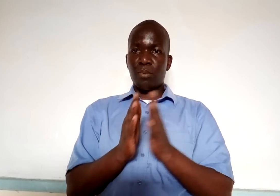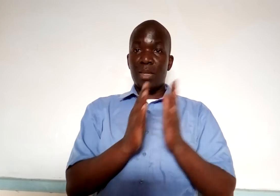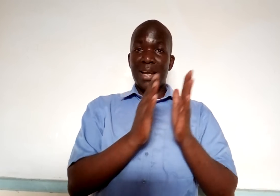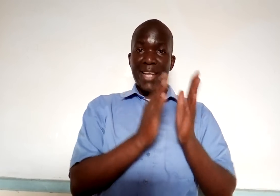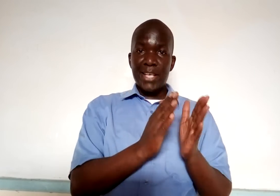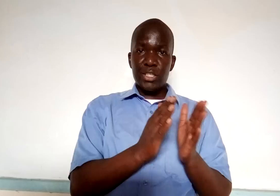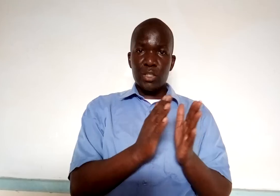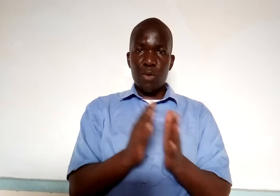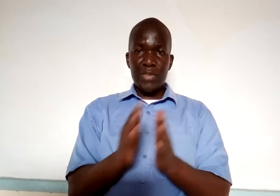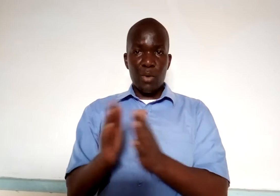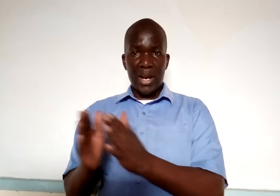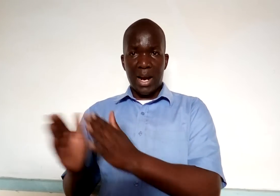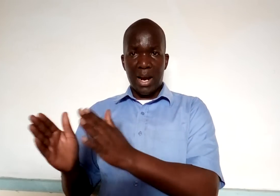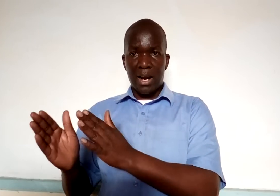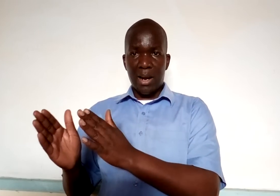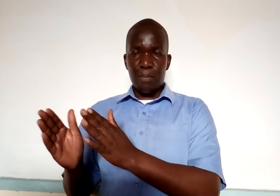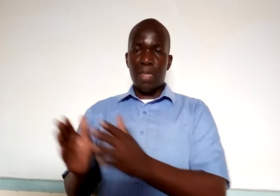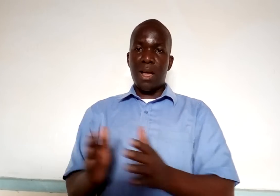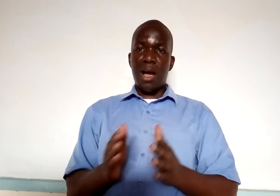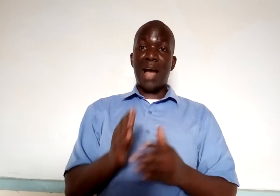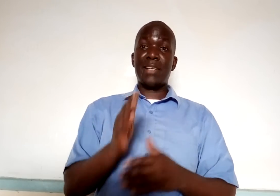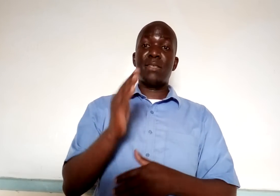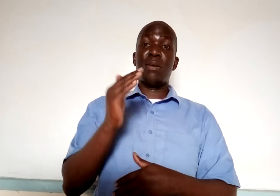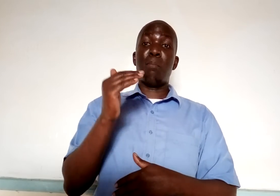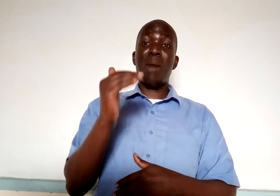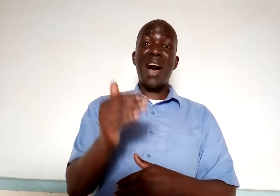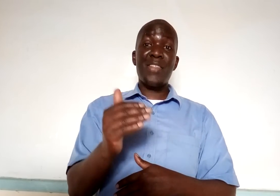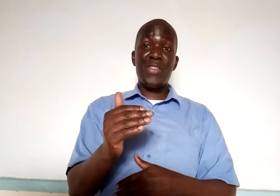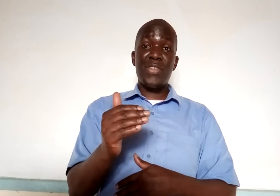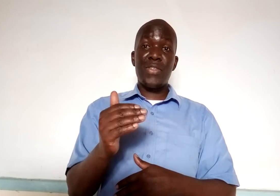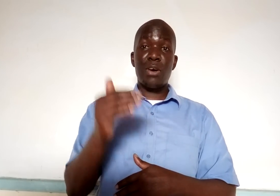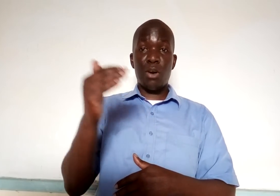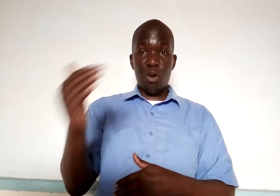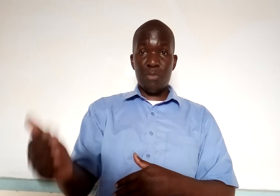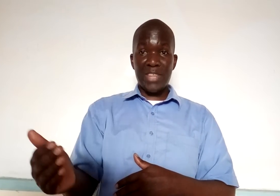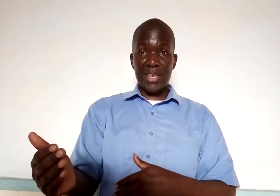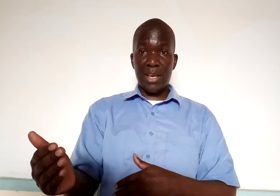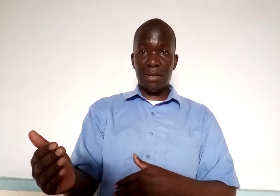days of the week and month of the year.